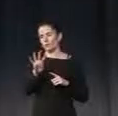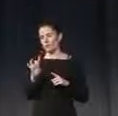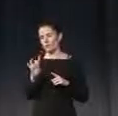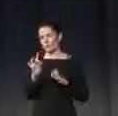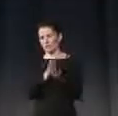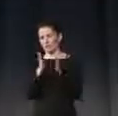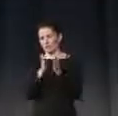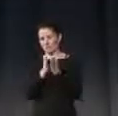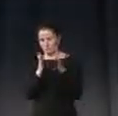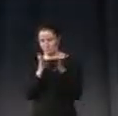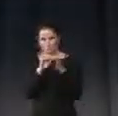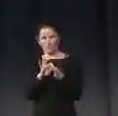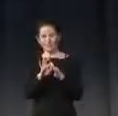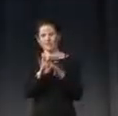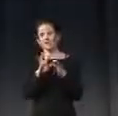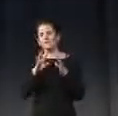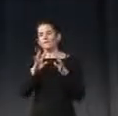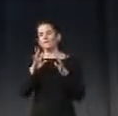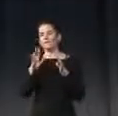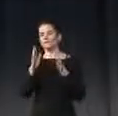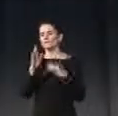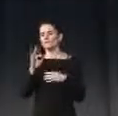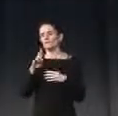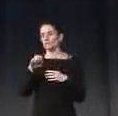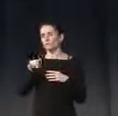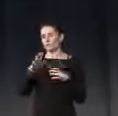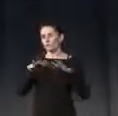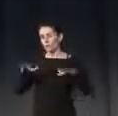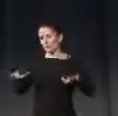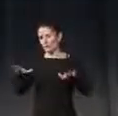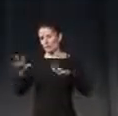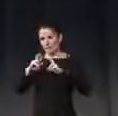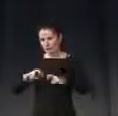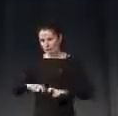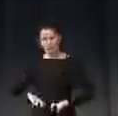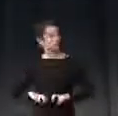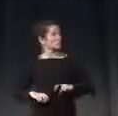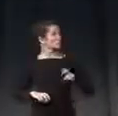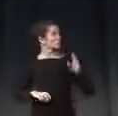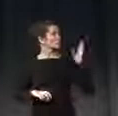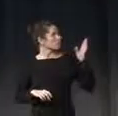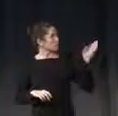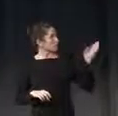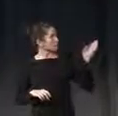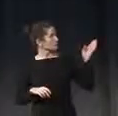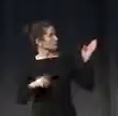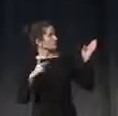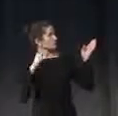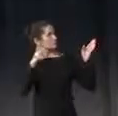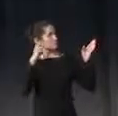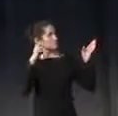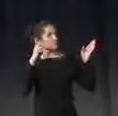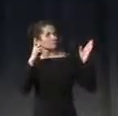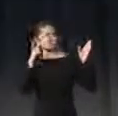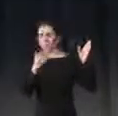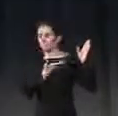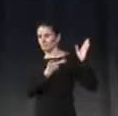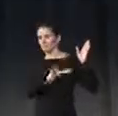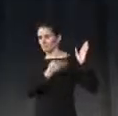modulation, and noise, we see an audio signal loaded, placed onto a carrier, and modulating its envelope or